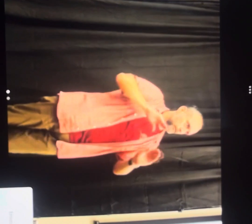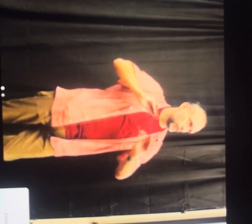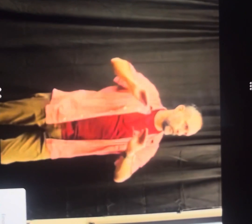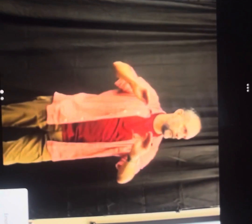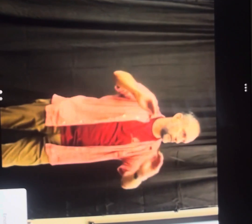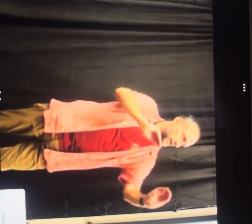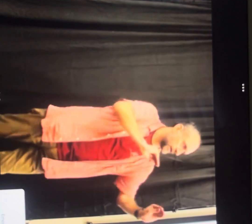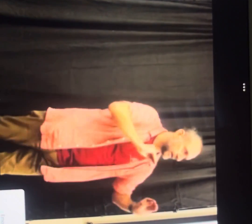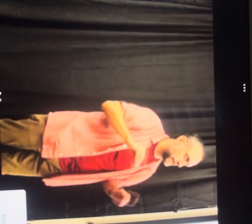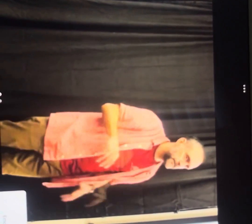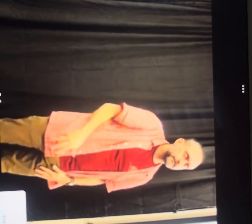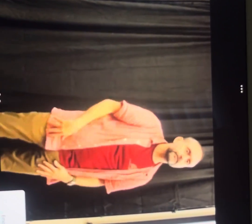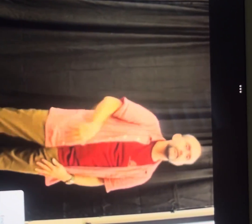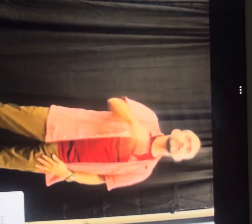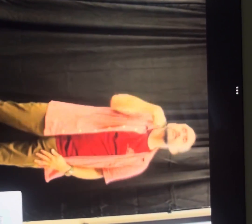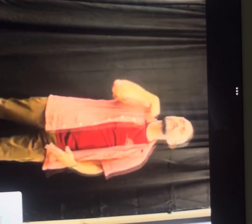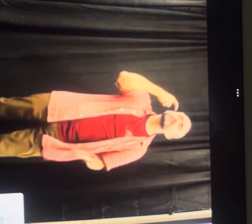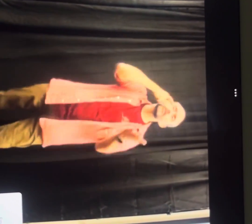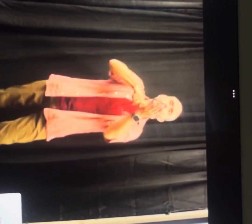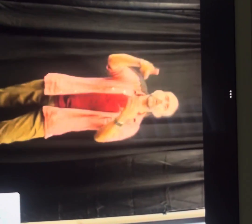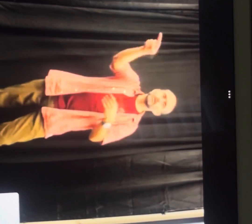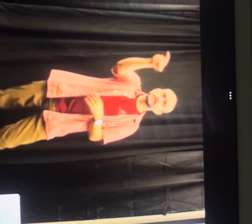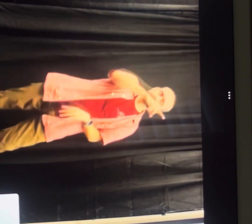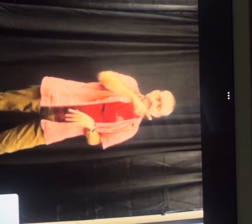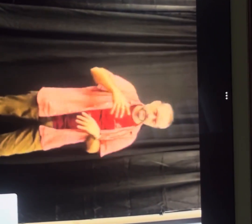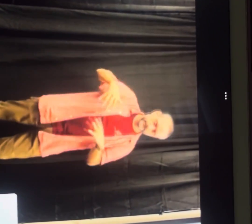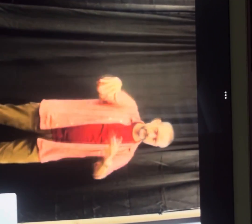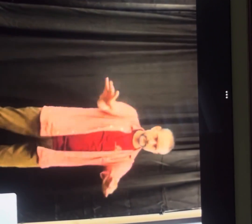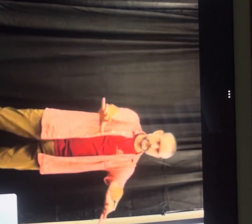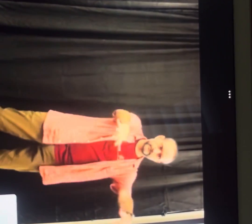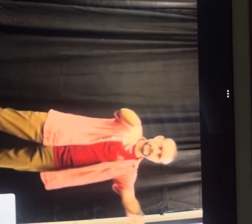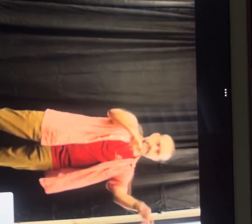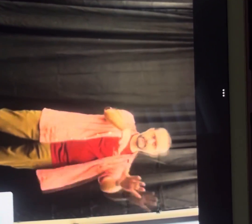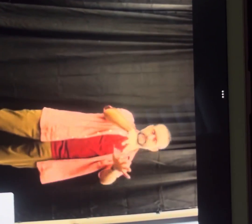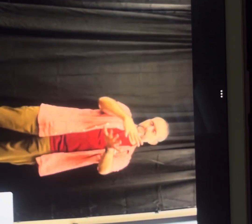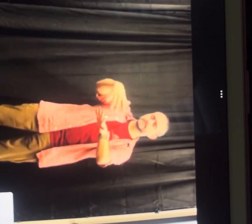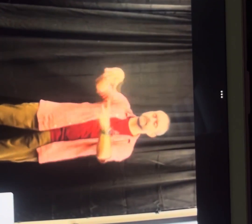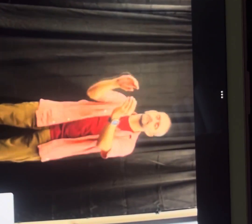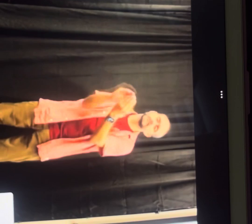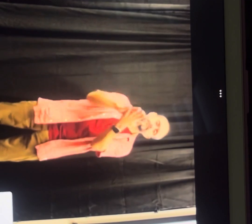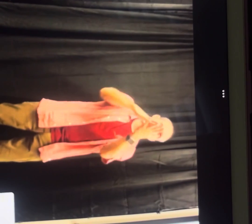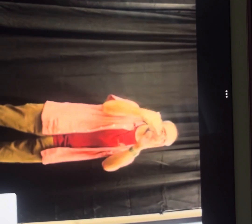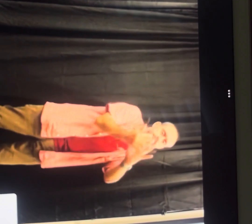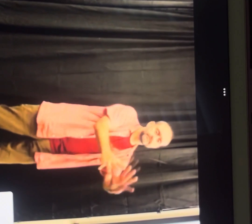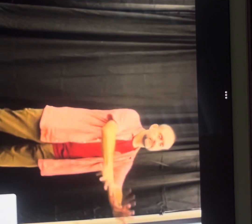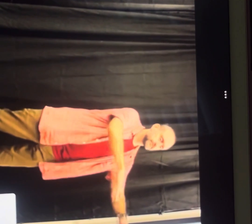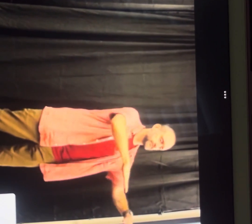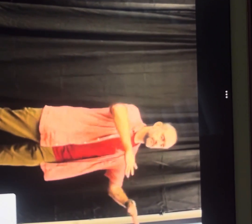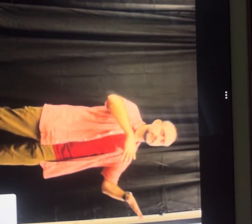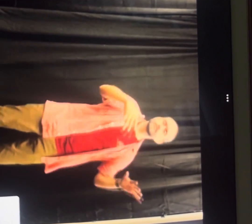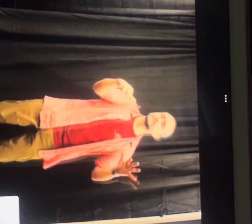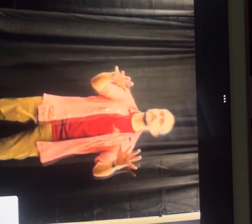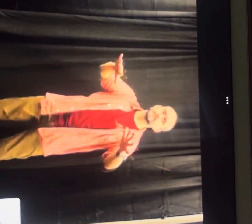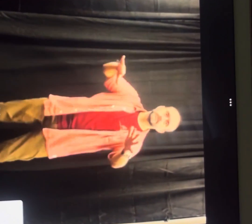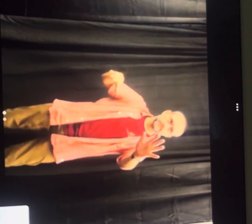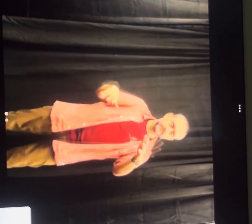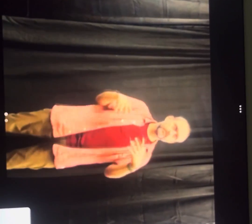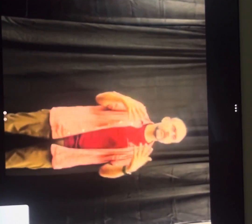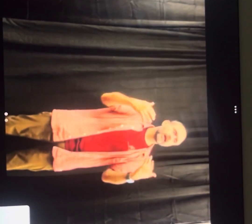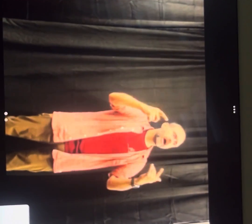connected to emotion and emotional movement within your storytelling will be beneficial. So you guys have